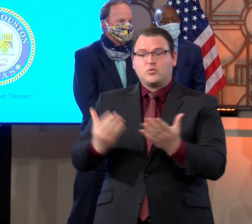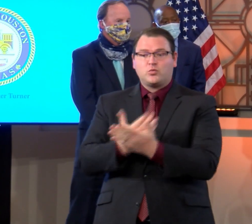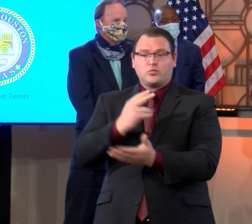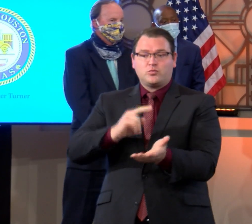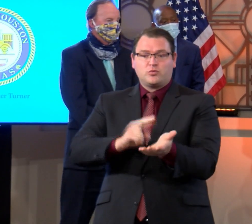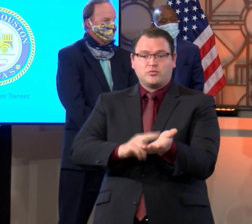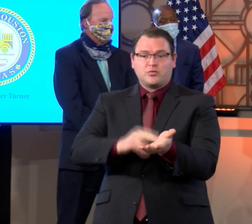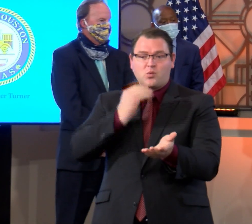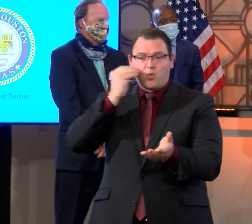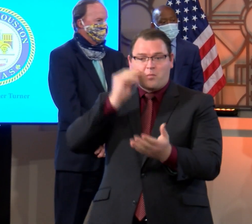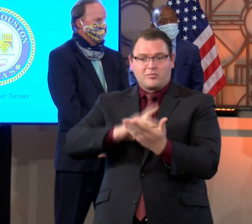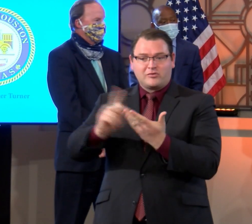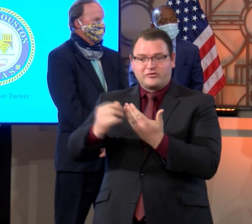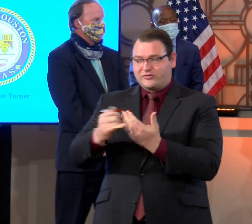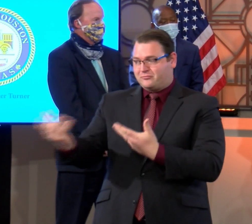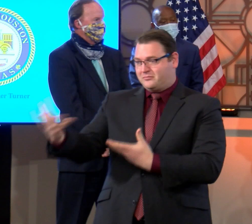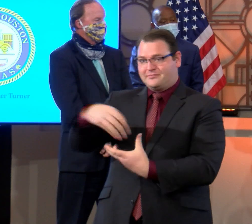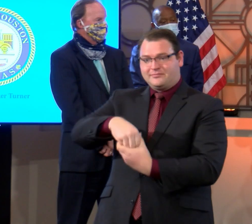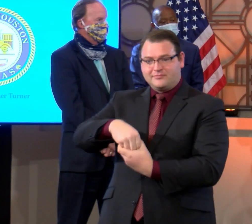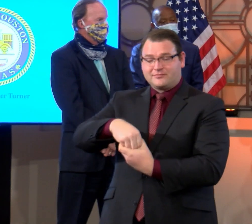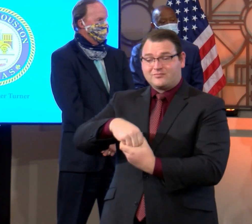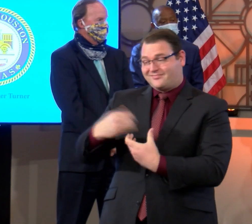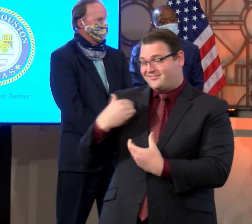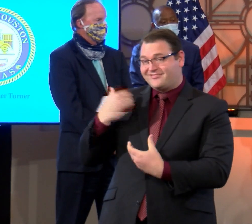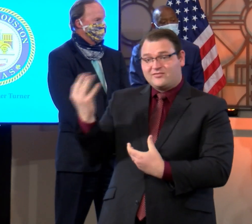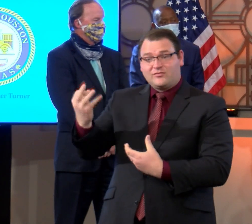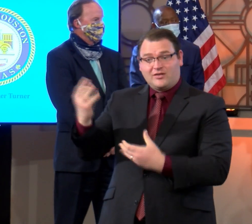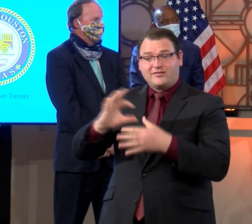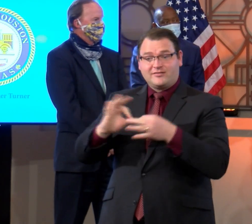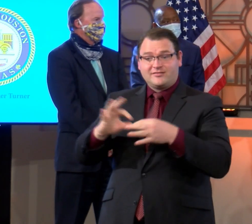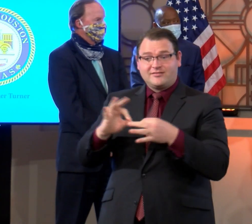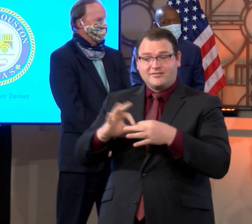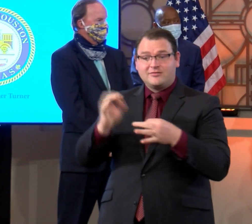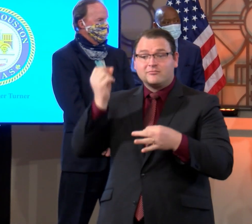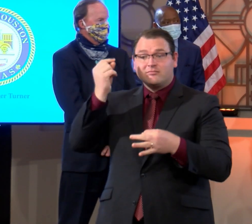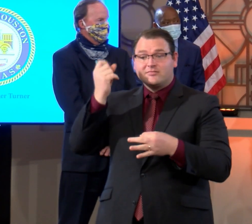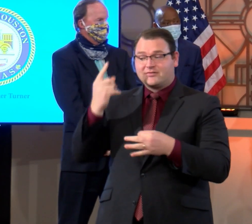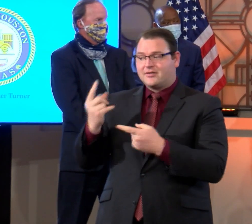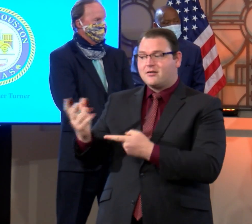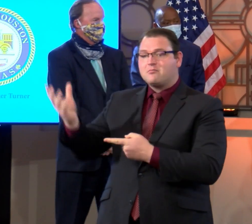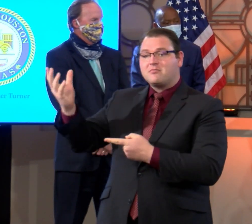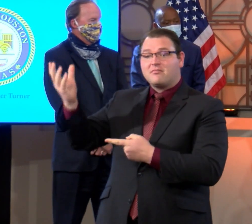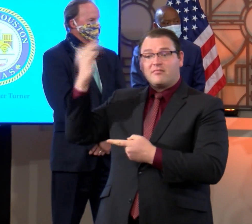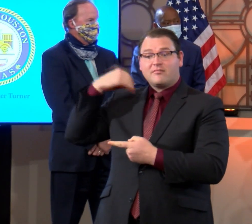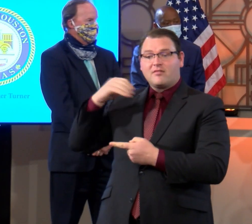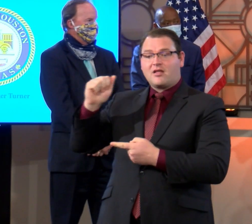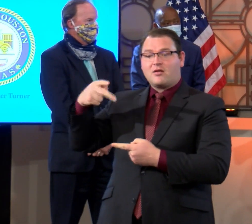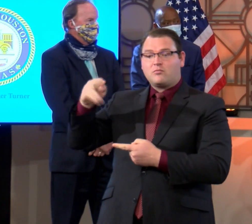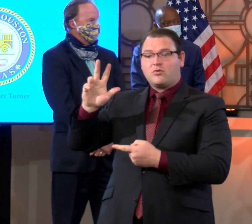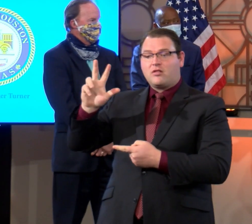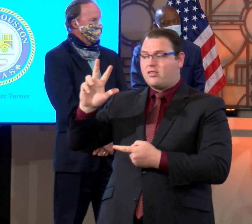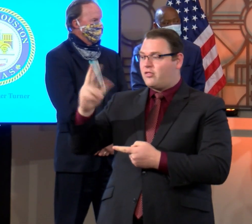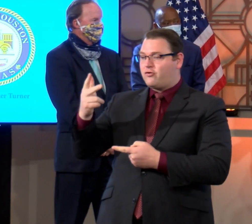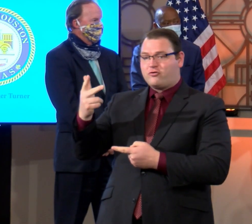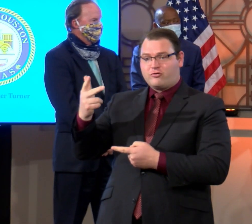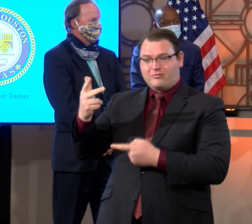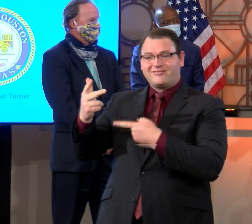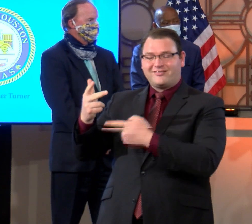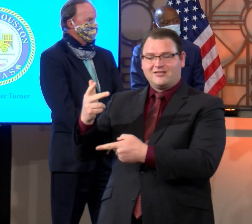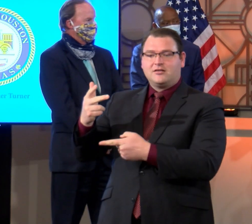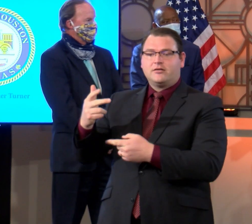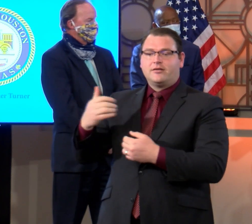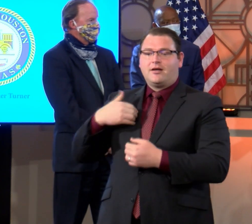in, and I mentioned on Friday, but that actually began, not on Friday, began back on April 3rd when the Houston Health Department engaged